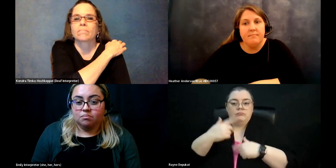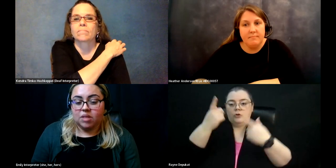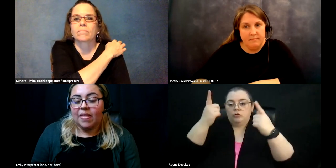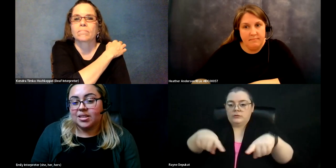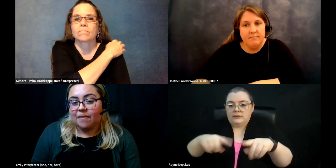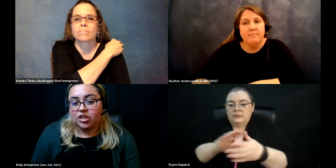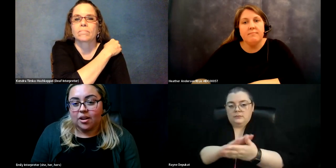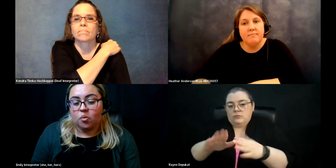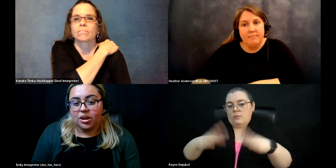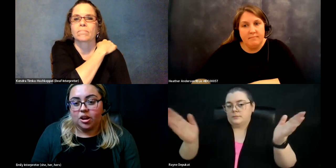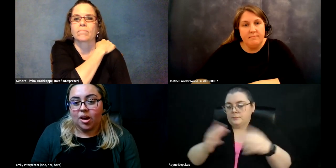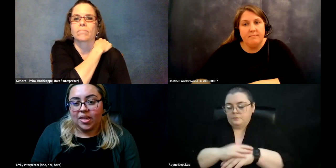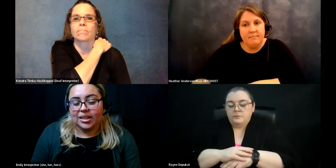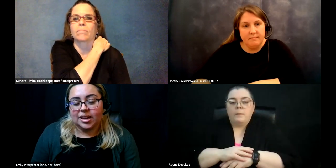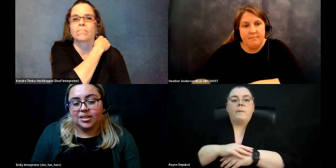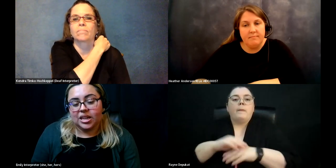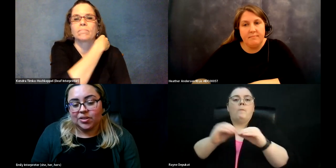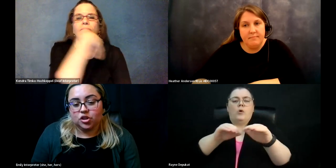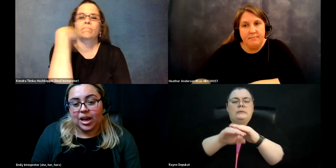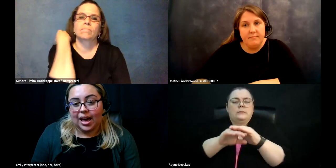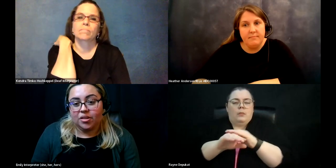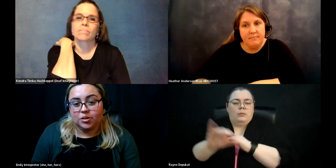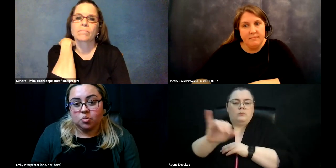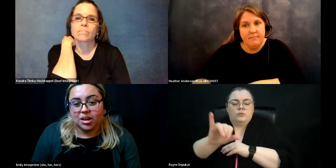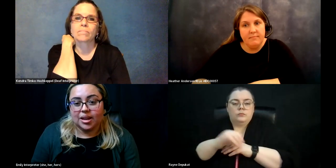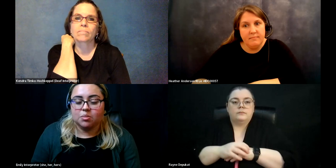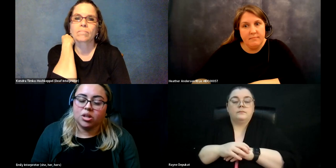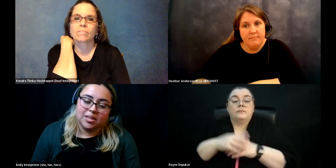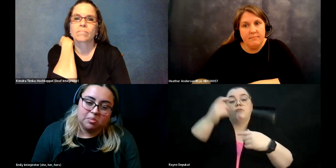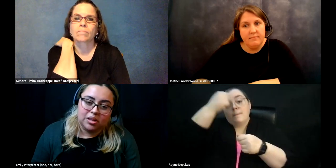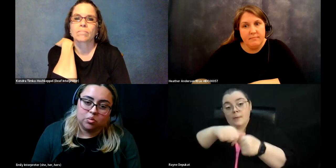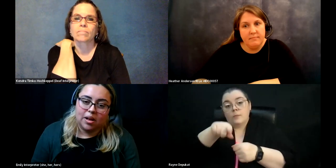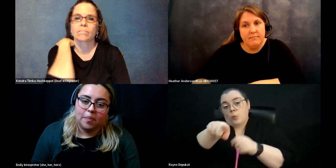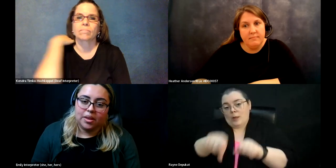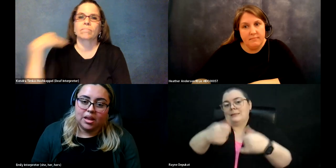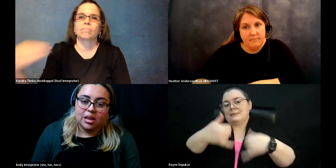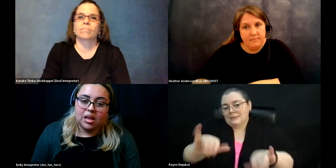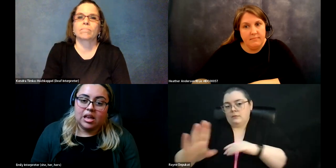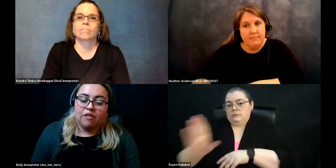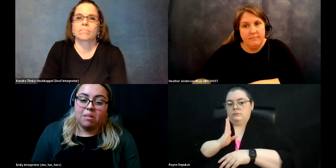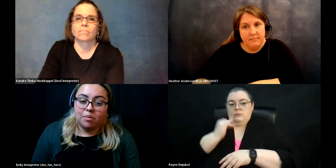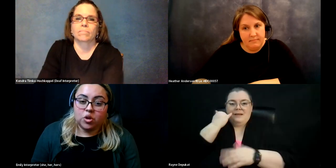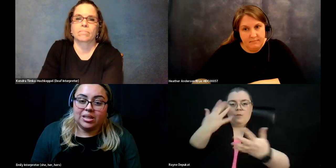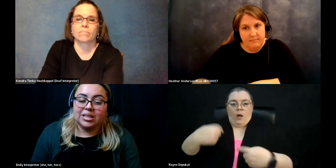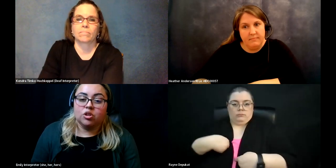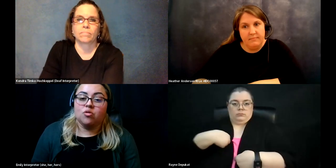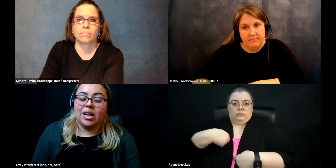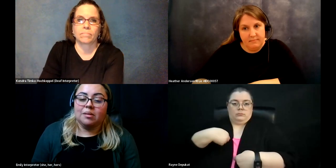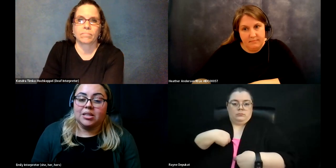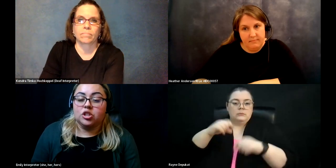I like to have the chat open. You know, I think it's a nice feature to have in the Zoom meeting. It's more accessible as well. And remember, you can still direct message